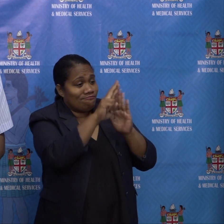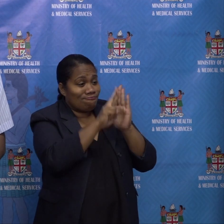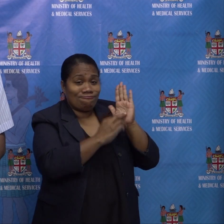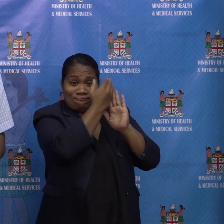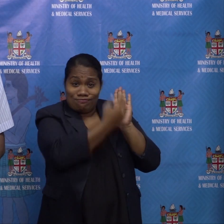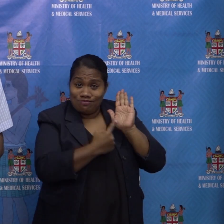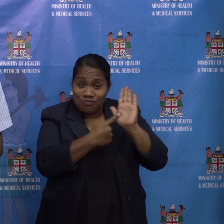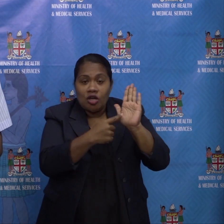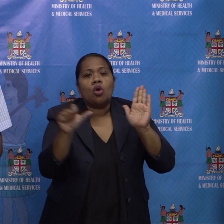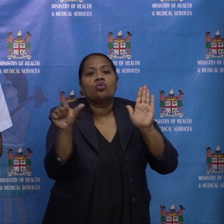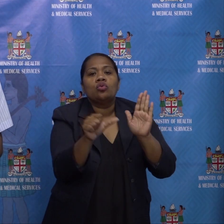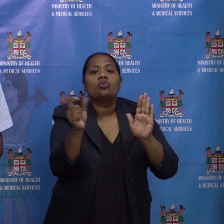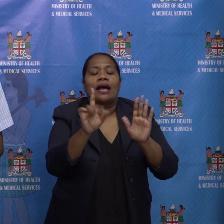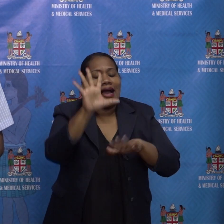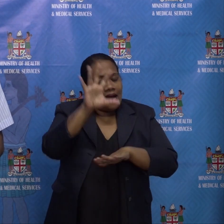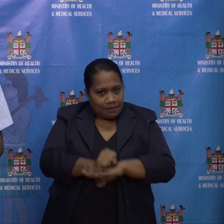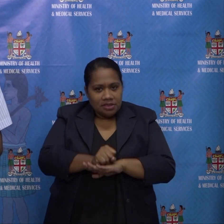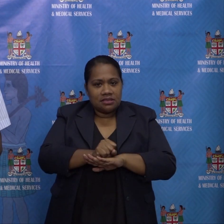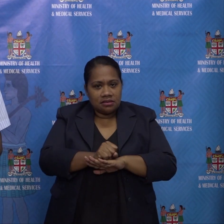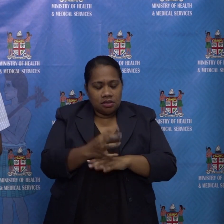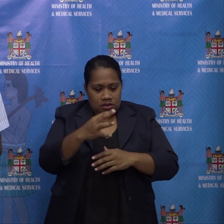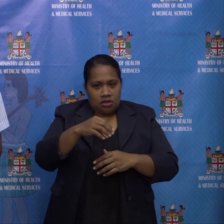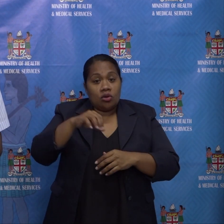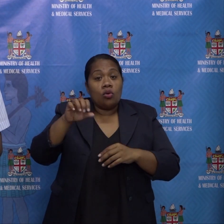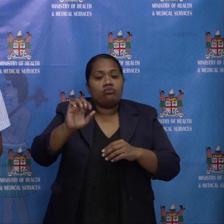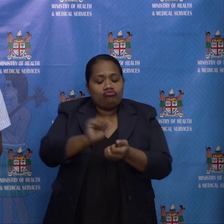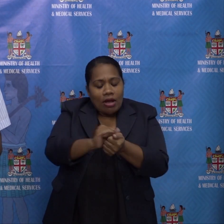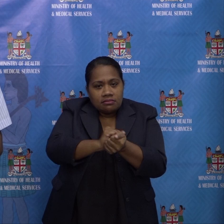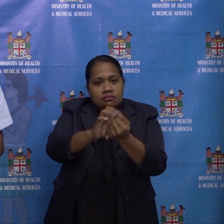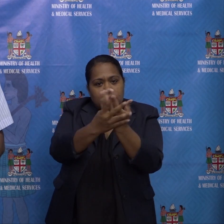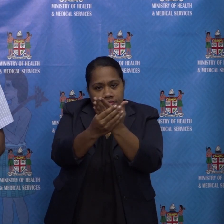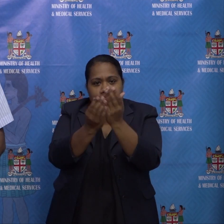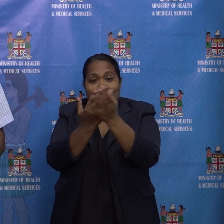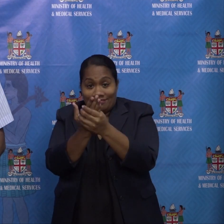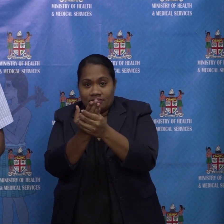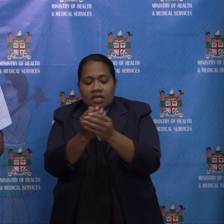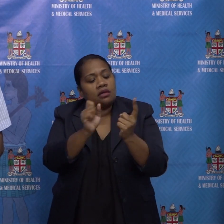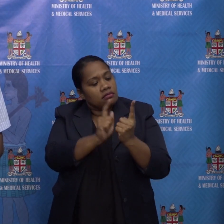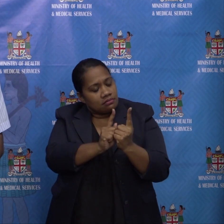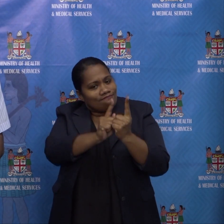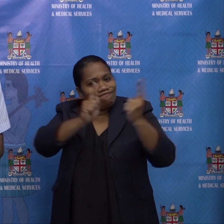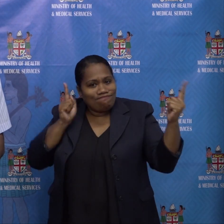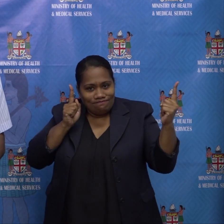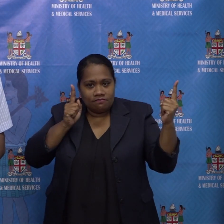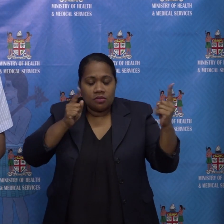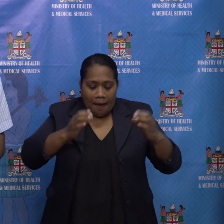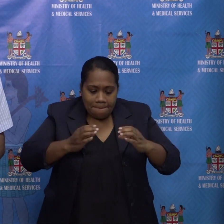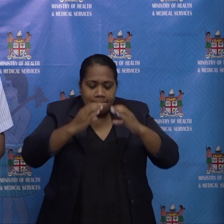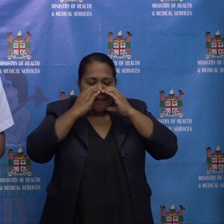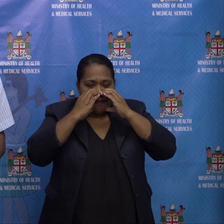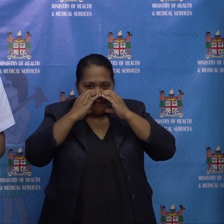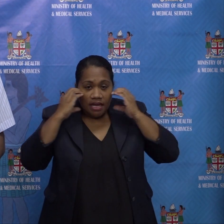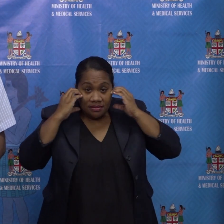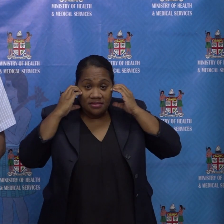habits. Wash your hands regularly, social distance, wear a mask,